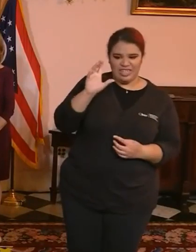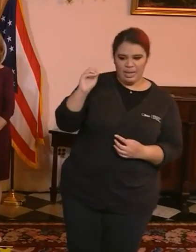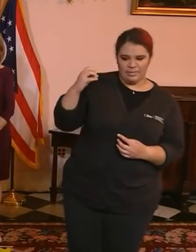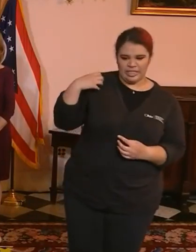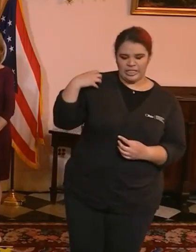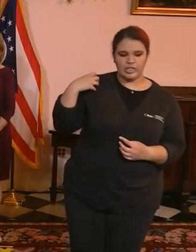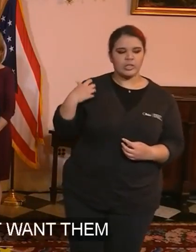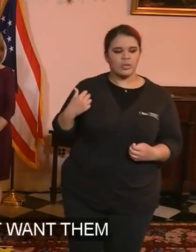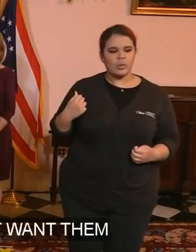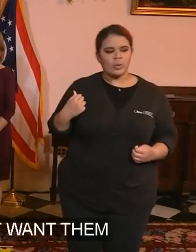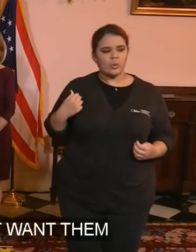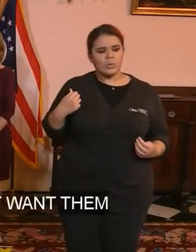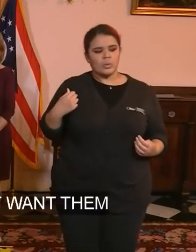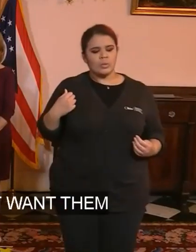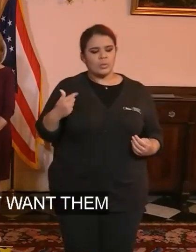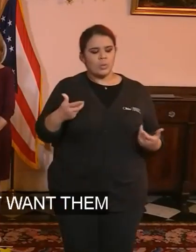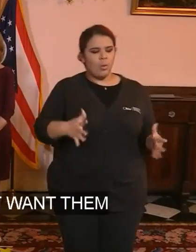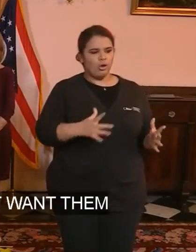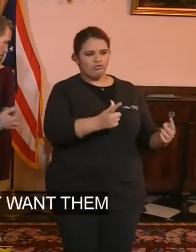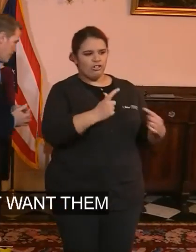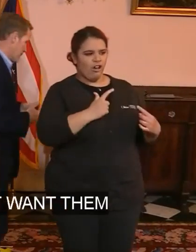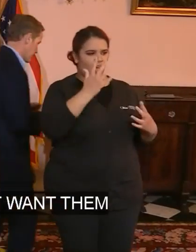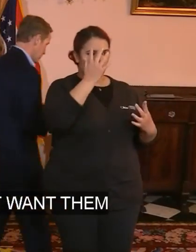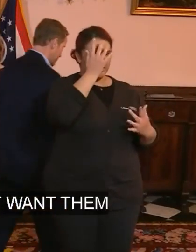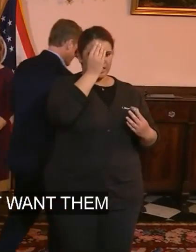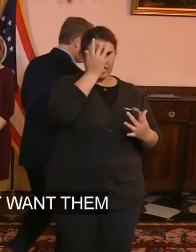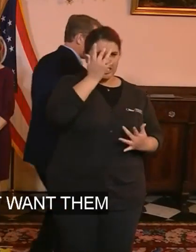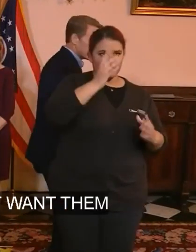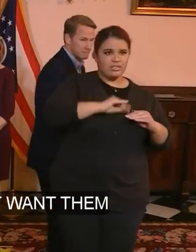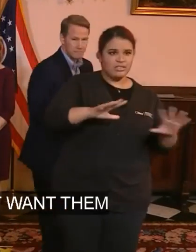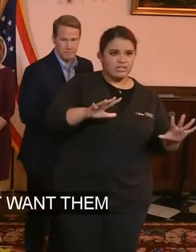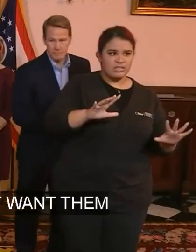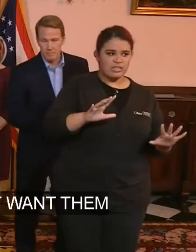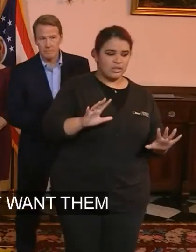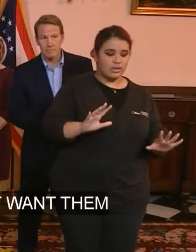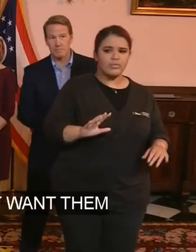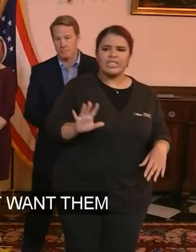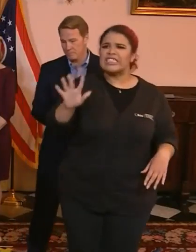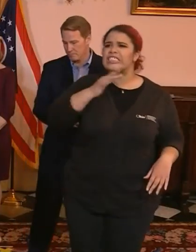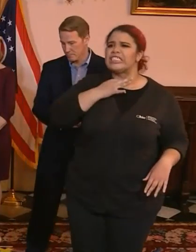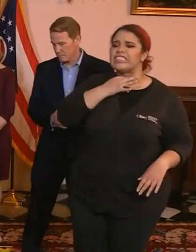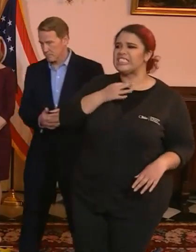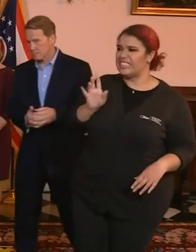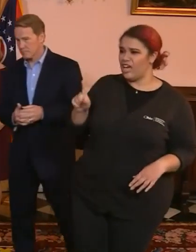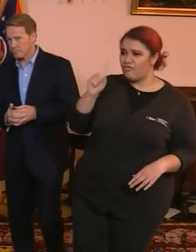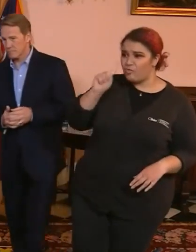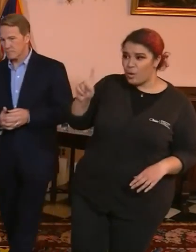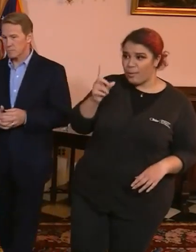spread the virus to other employees. Is that for part-time workers too, or is that